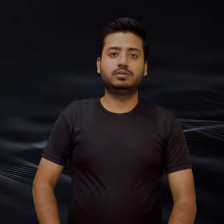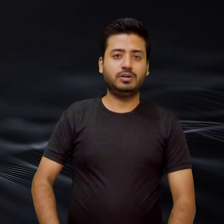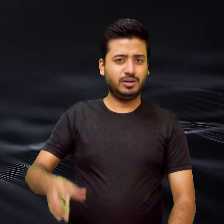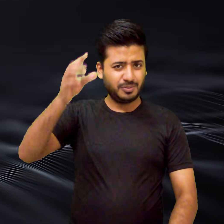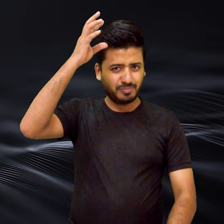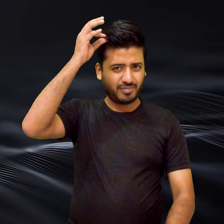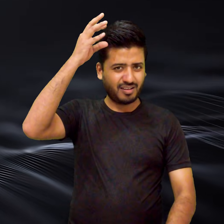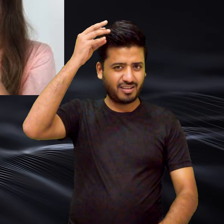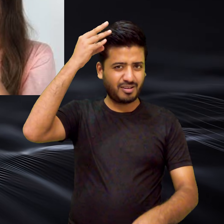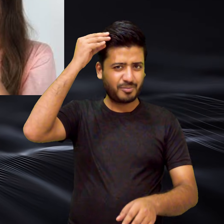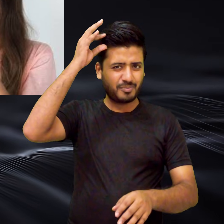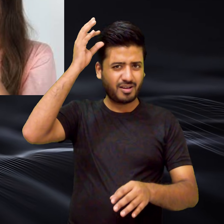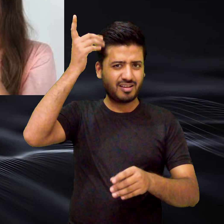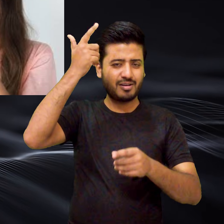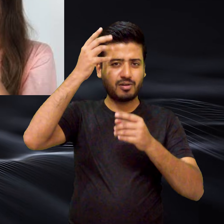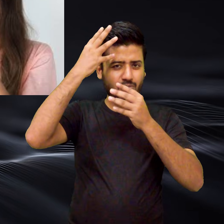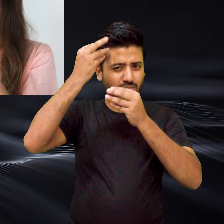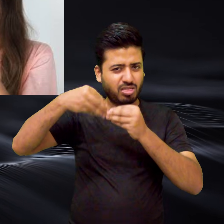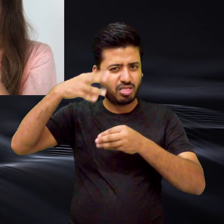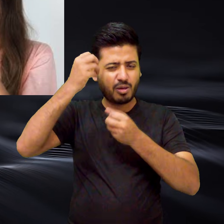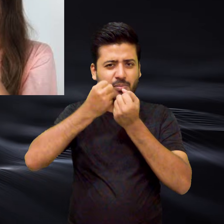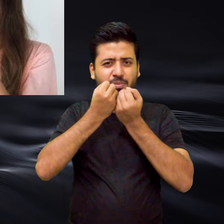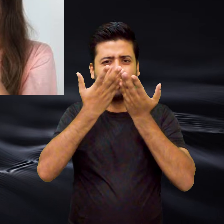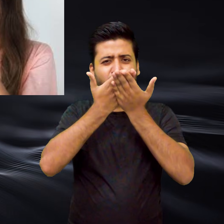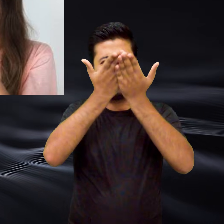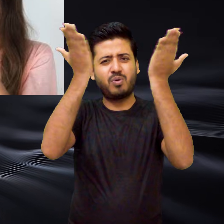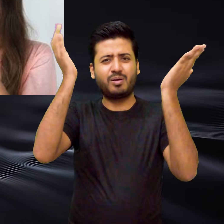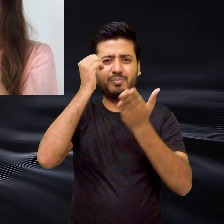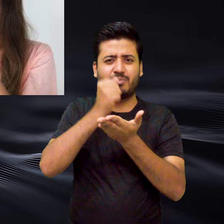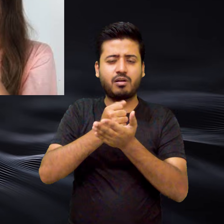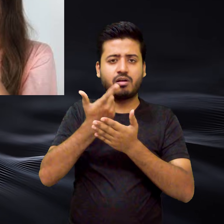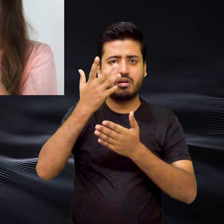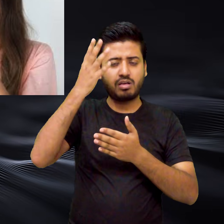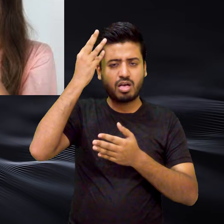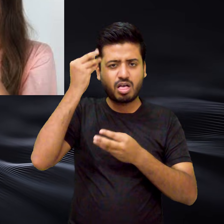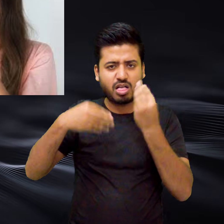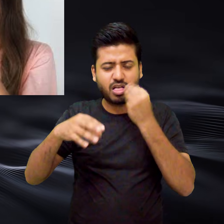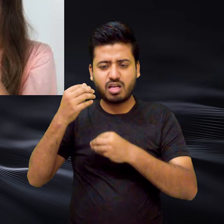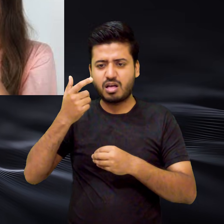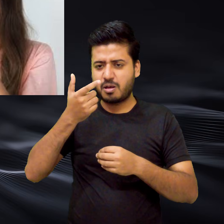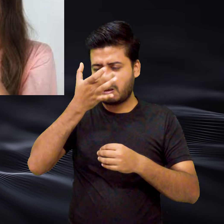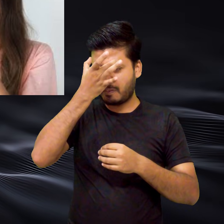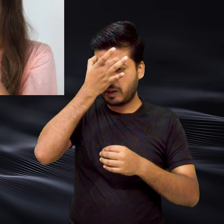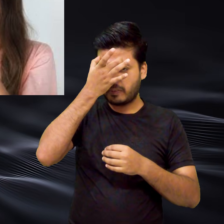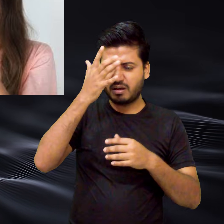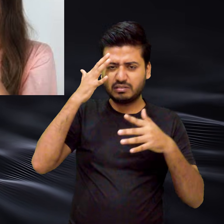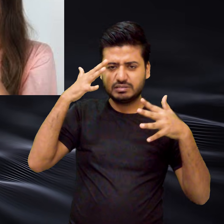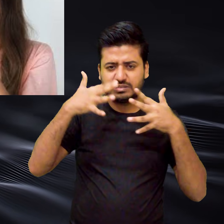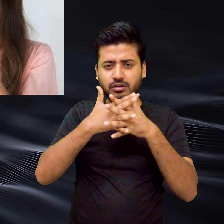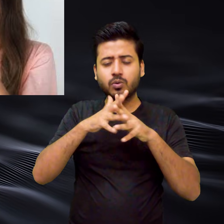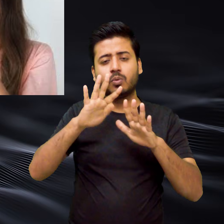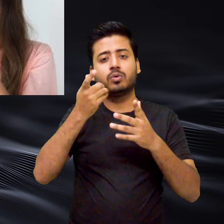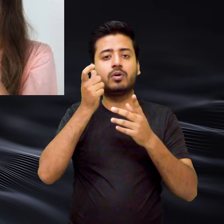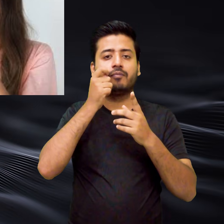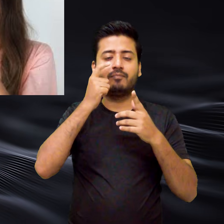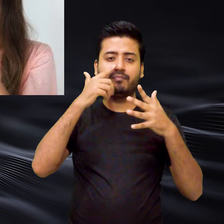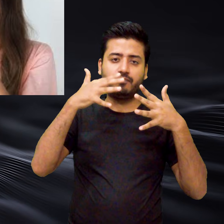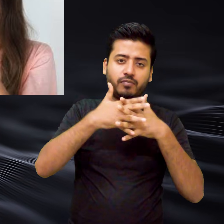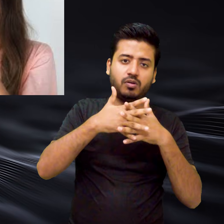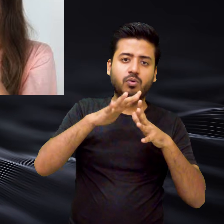oil nourishes, strengthens, and hydrates hair, leading to softer, shinier, and more resilient tresses. It is